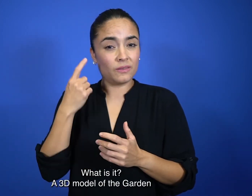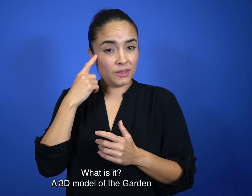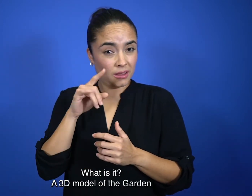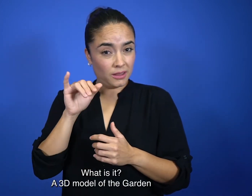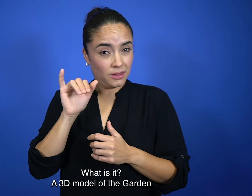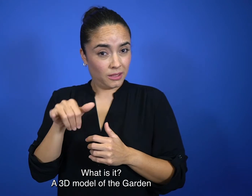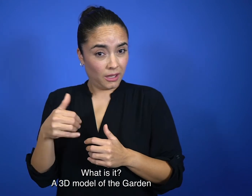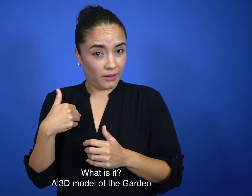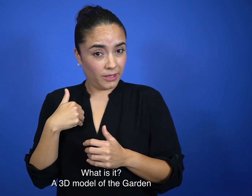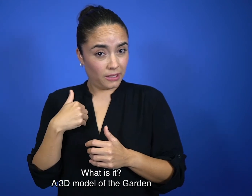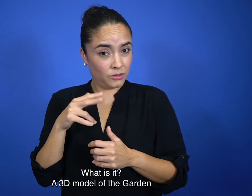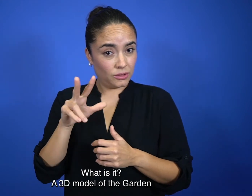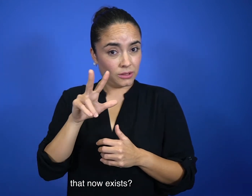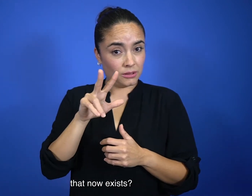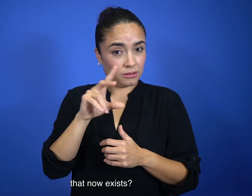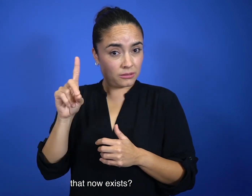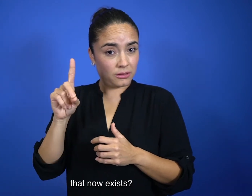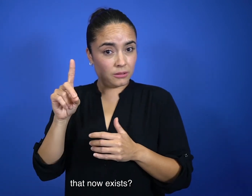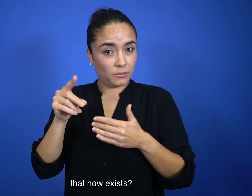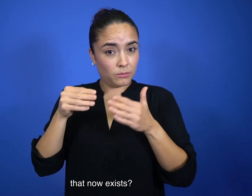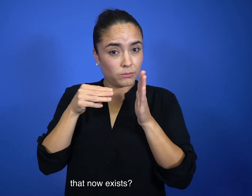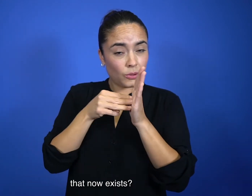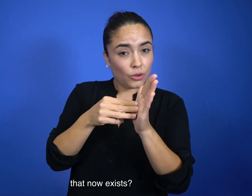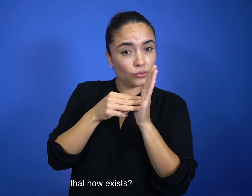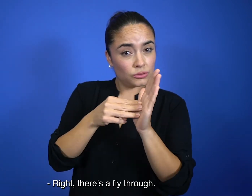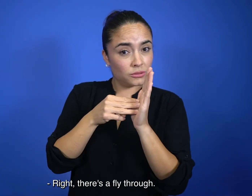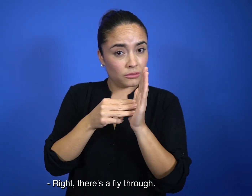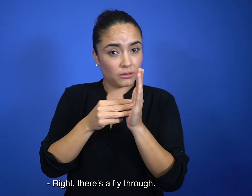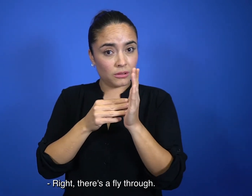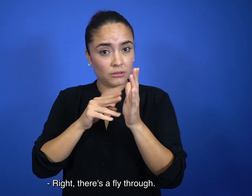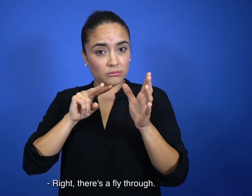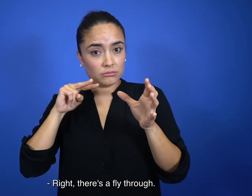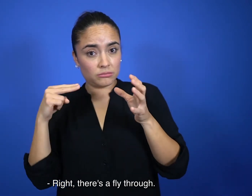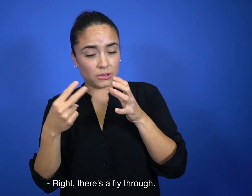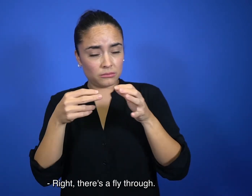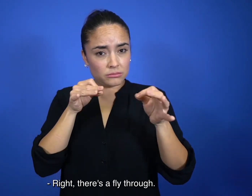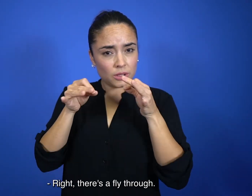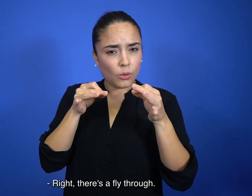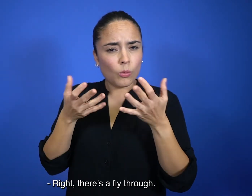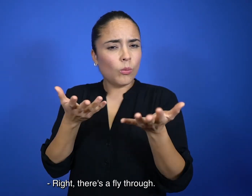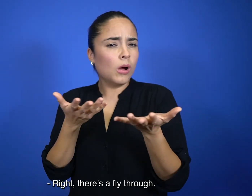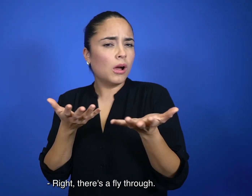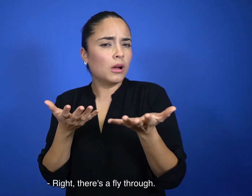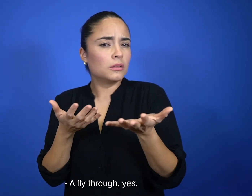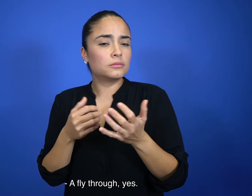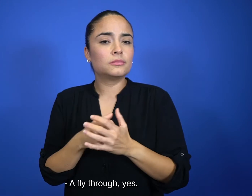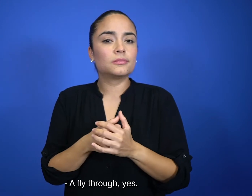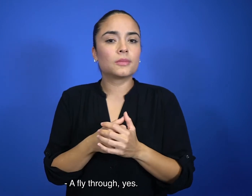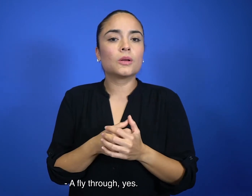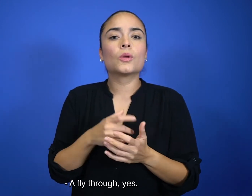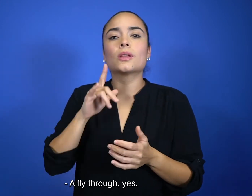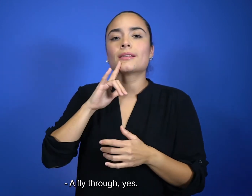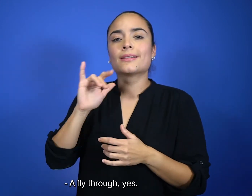3D model of the garden that now exists? Right, there's a fly-through. A fly-through, yes.